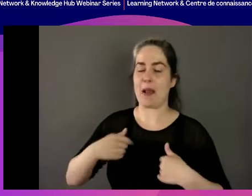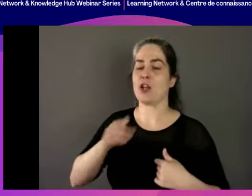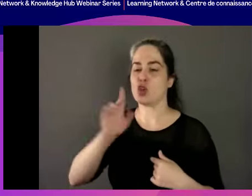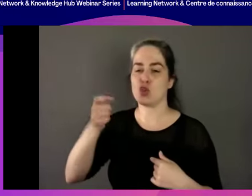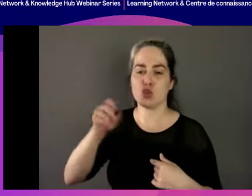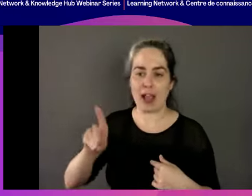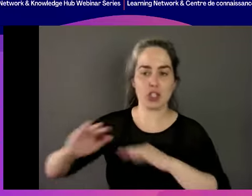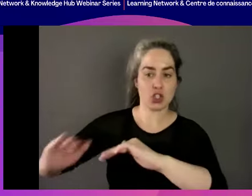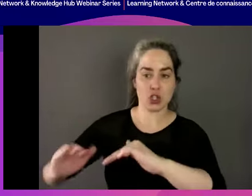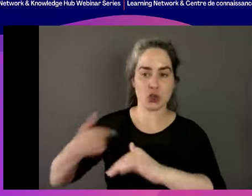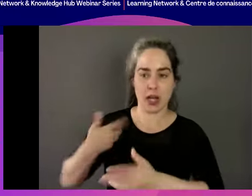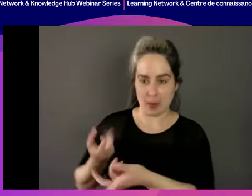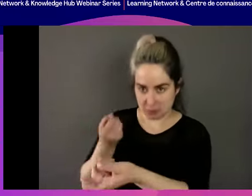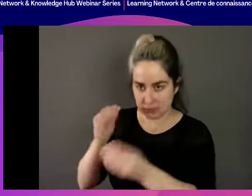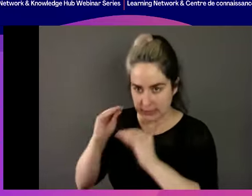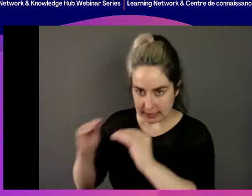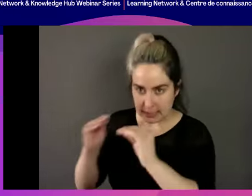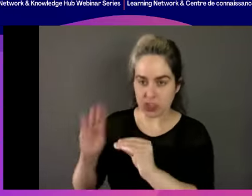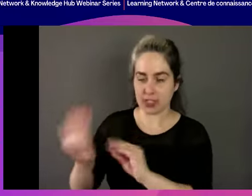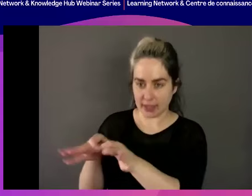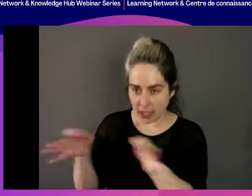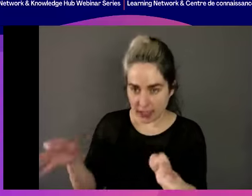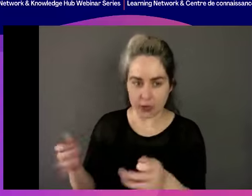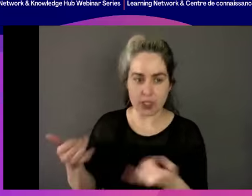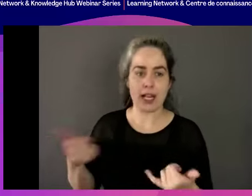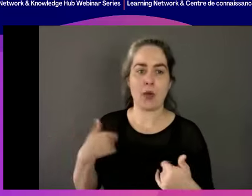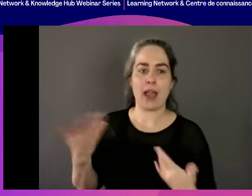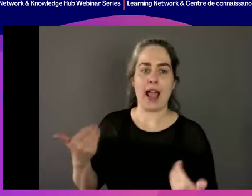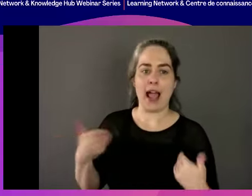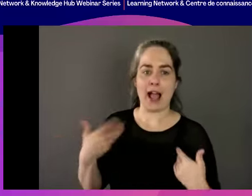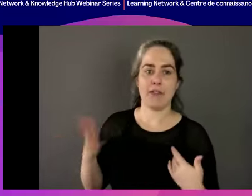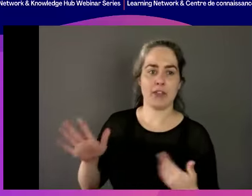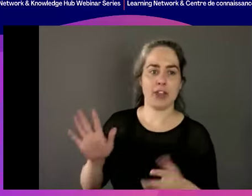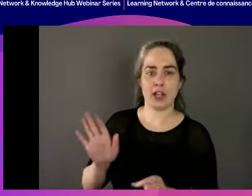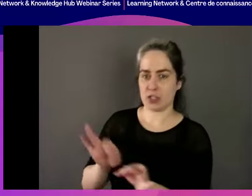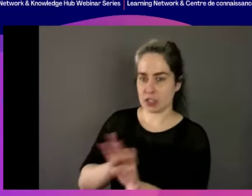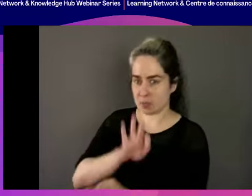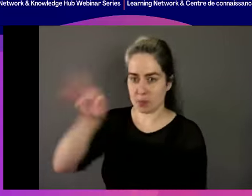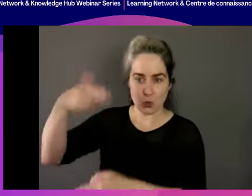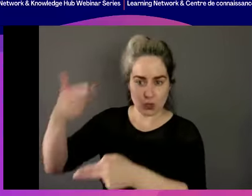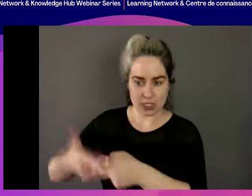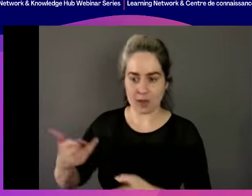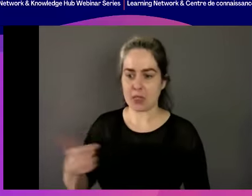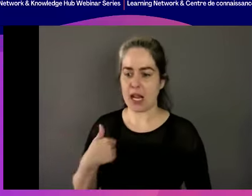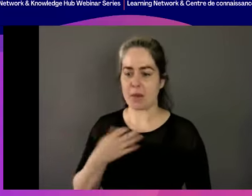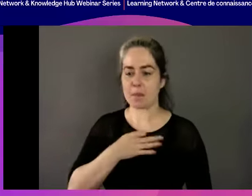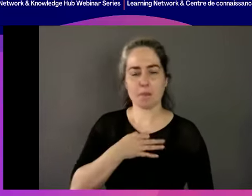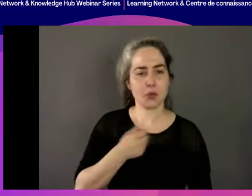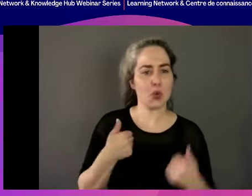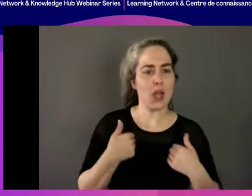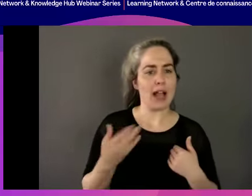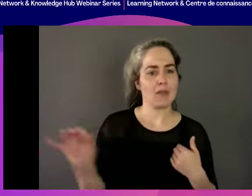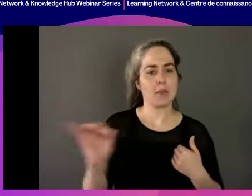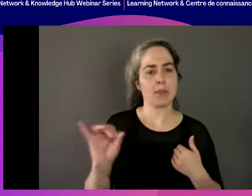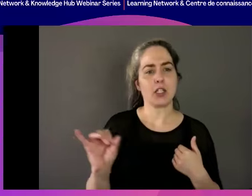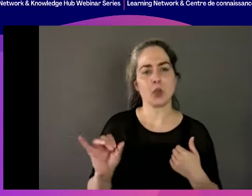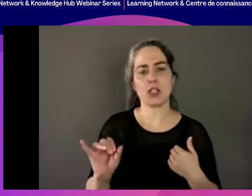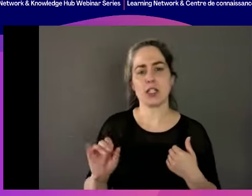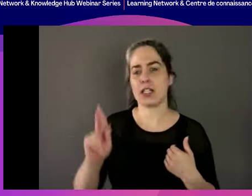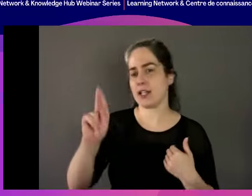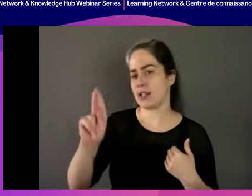any research on the health and well-being of First Nation children that are in kinship care? And I think a similar question, any